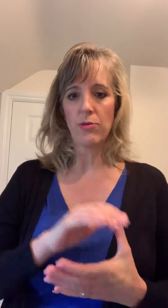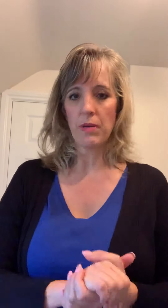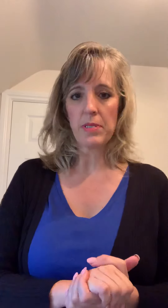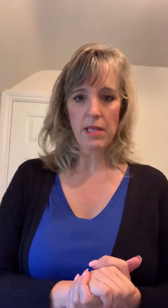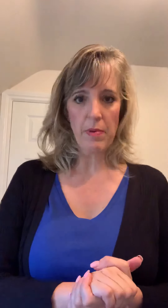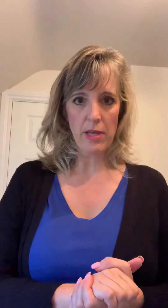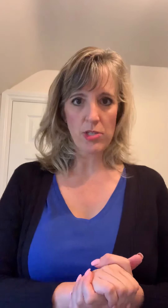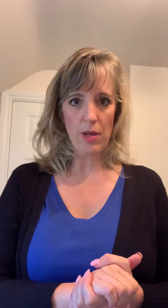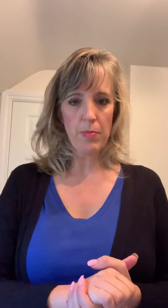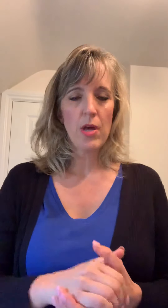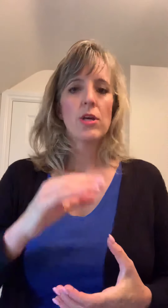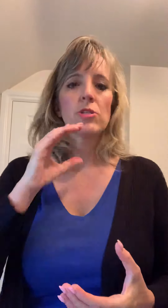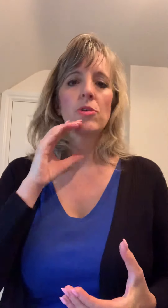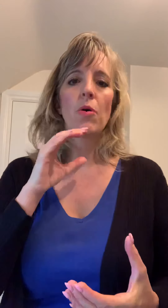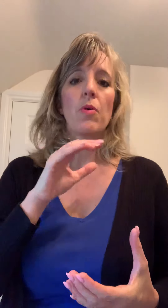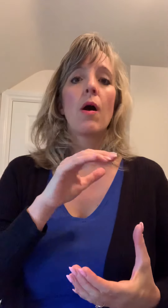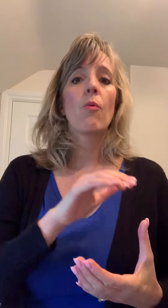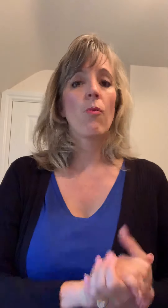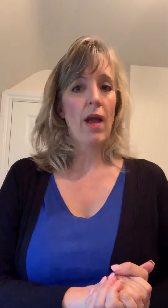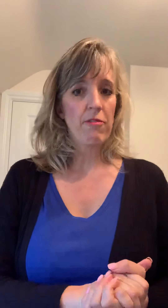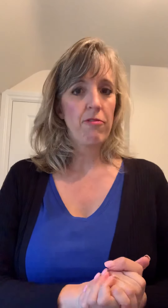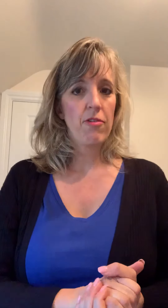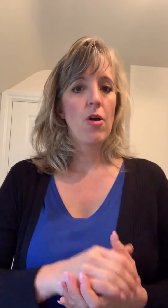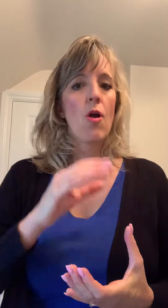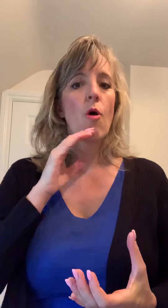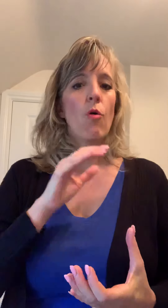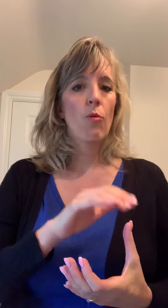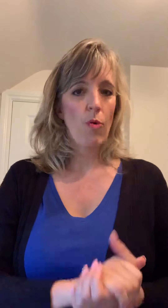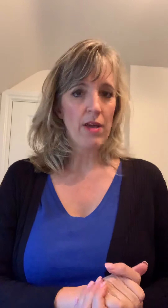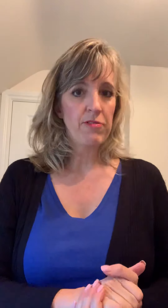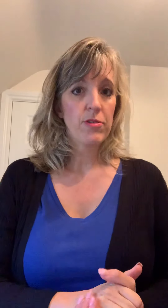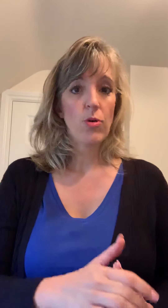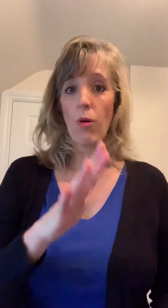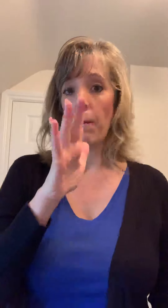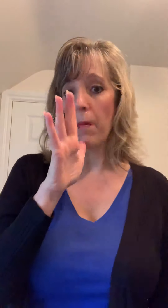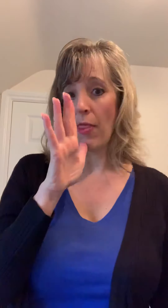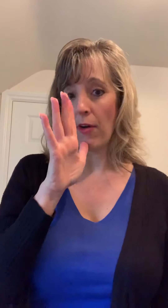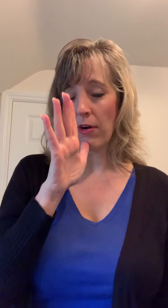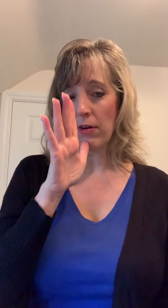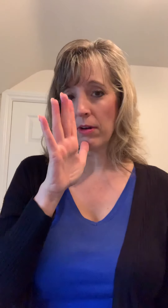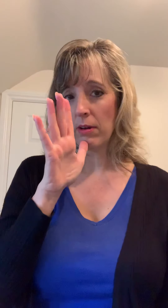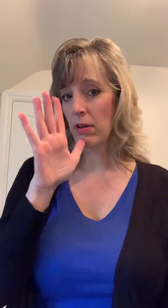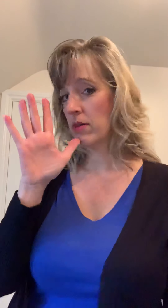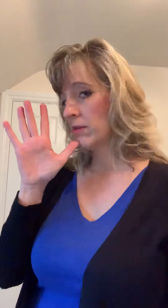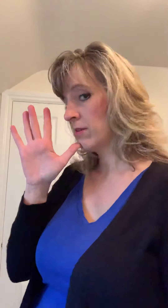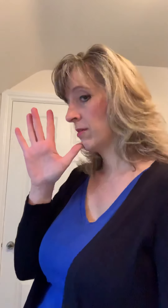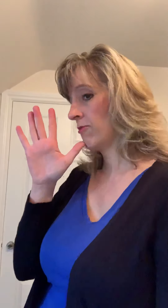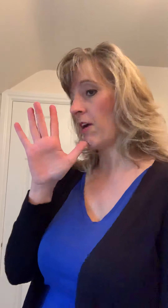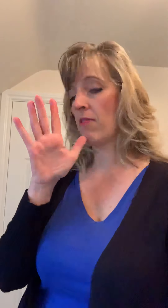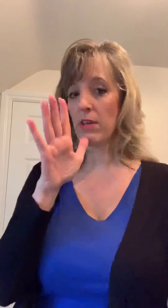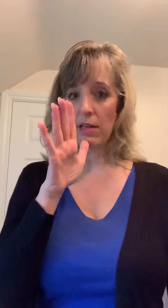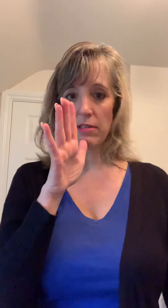keep the same hand shape. So wife, wife. Or mother, 5 hand at the